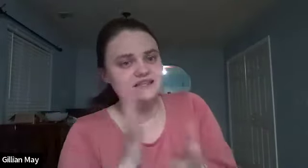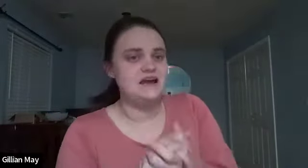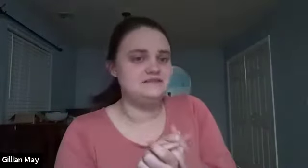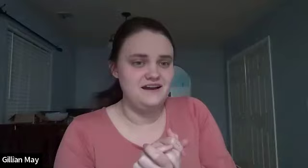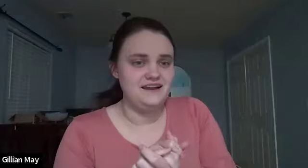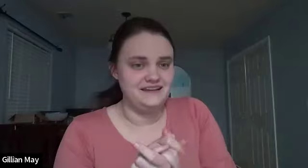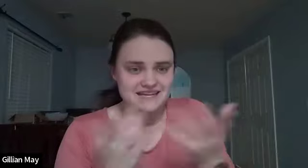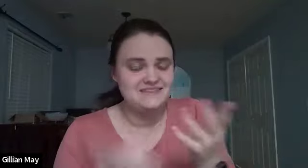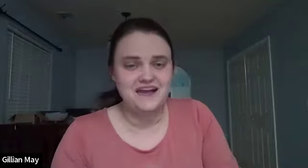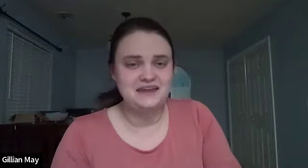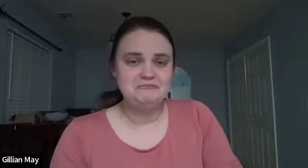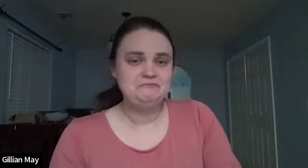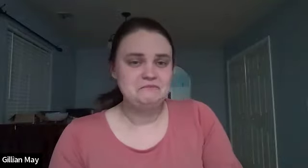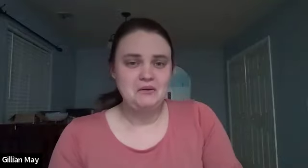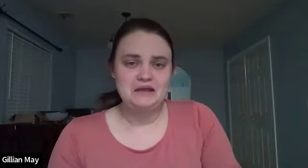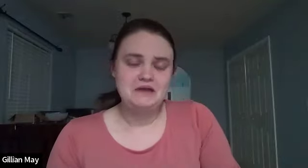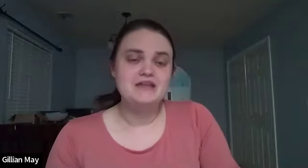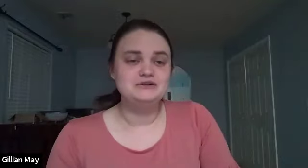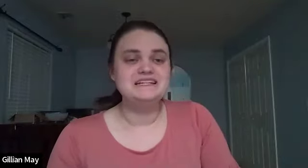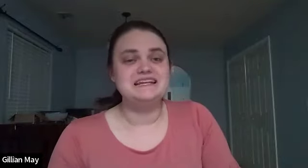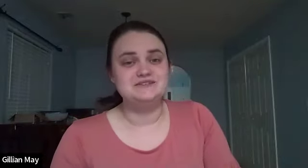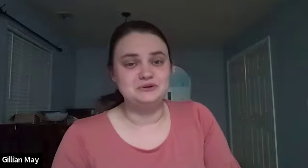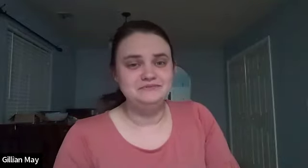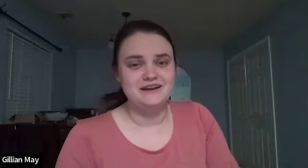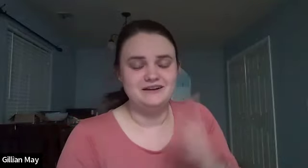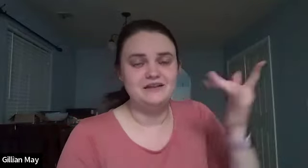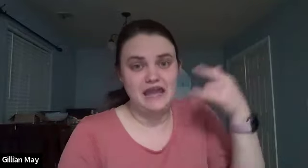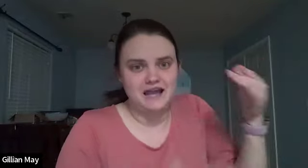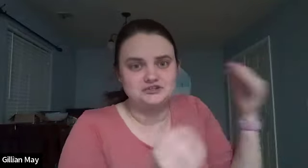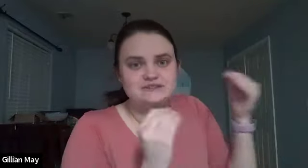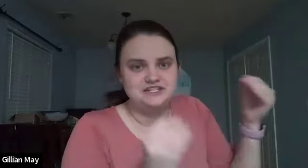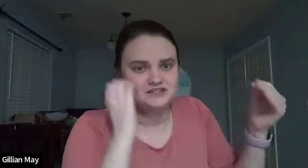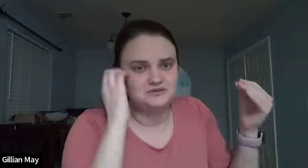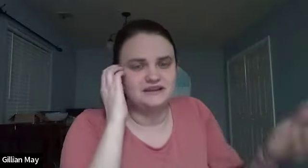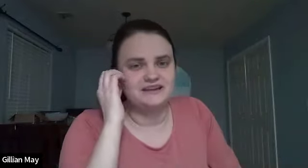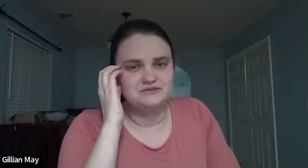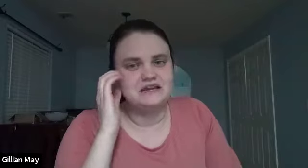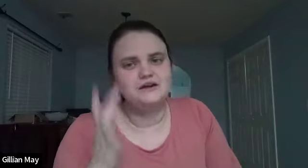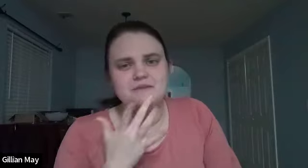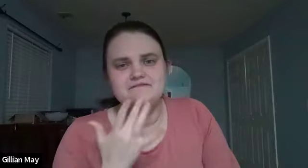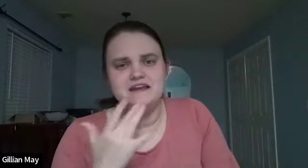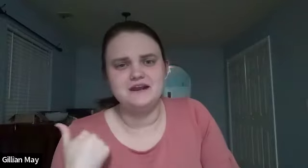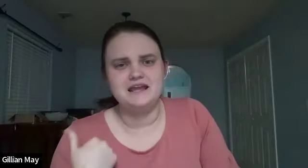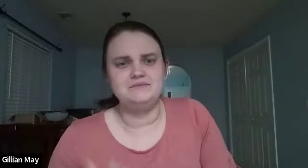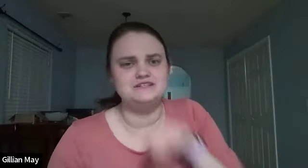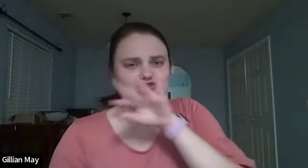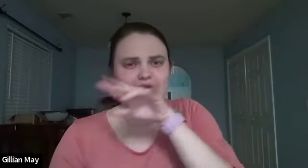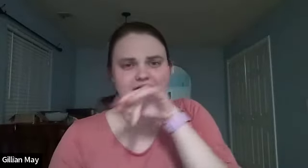that have signs. And like, I learned it in school, or in like actual teaching school. Like a kid was like, oh yeah, my favorite animal is a dragon. I